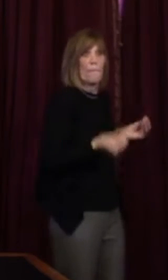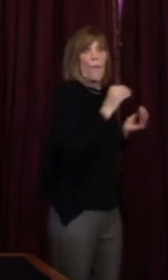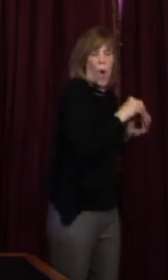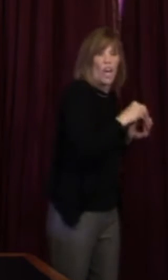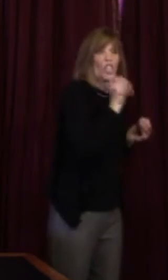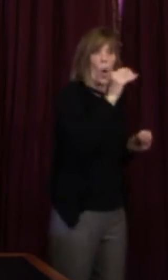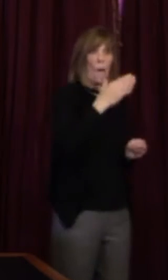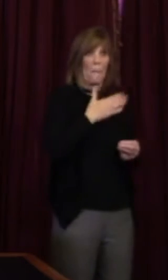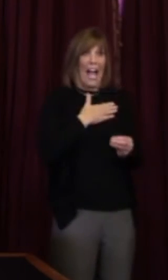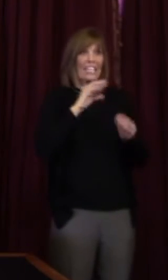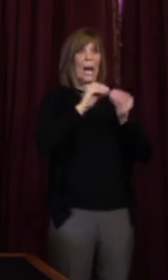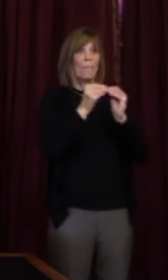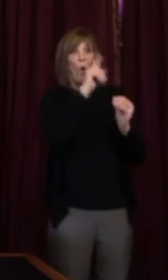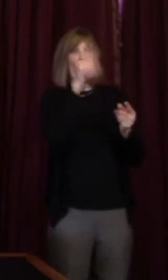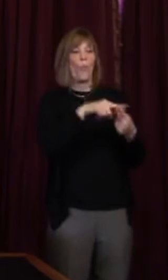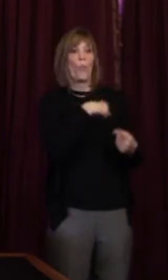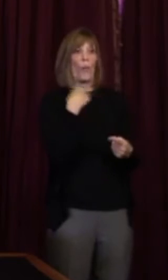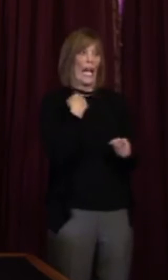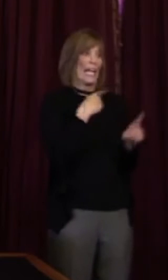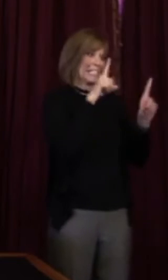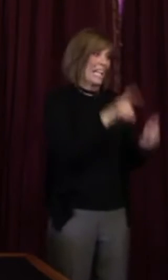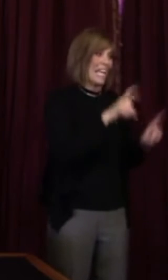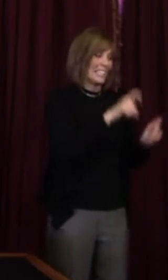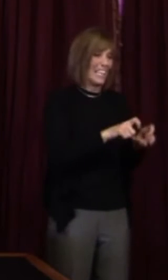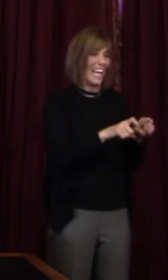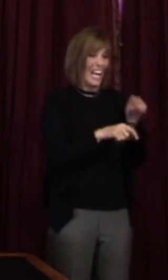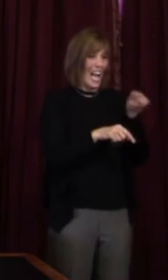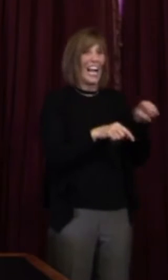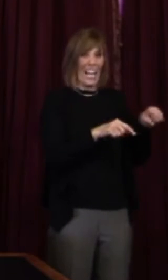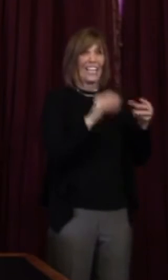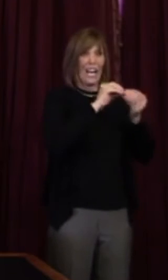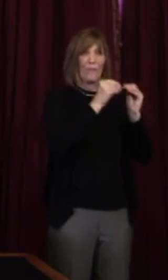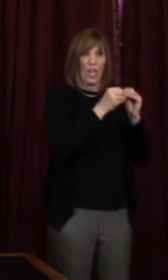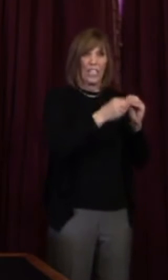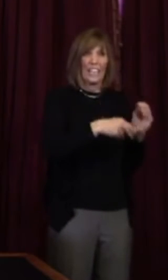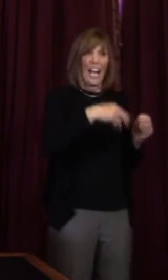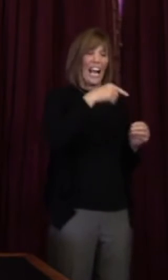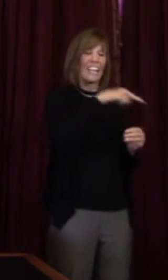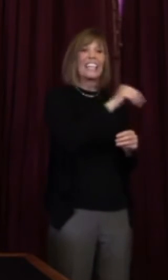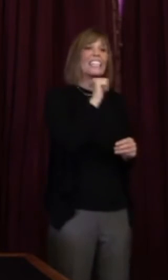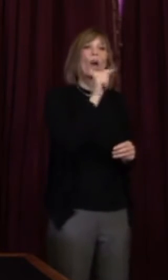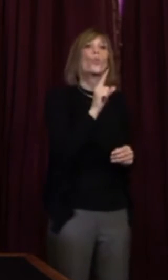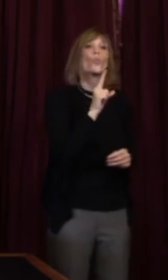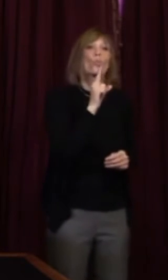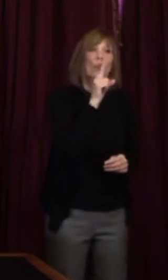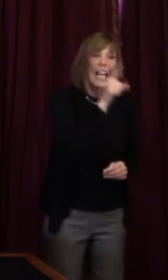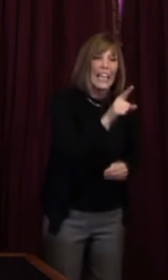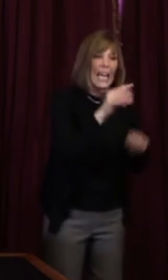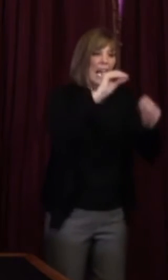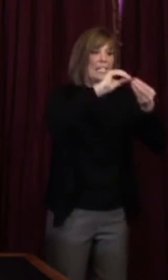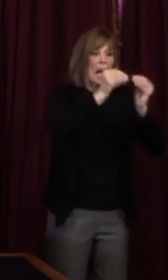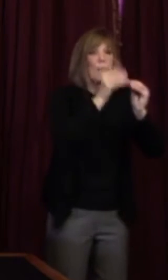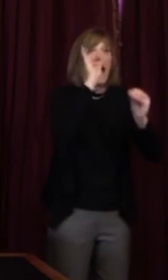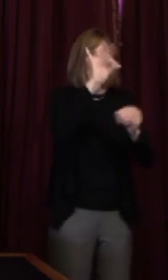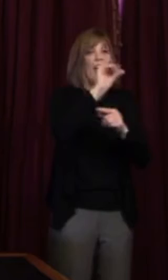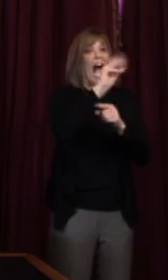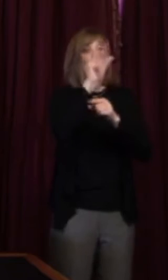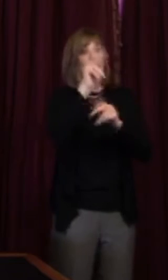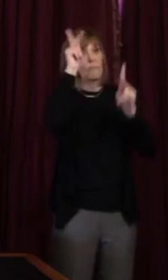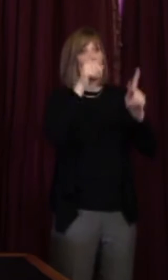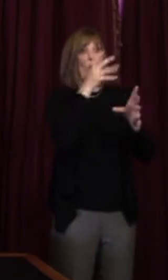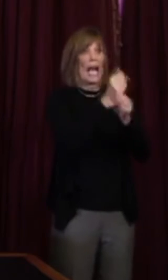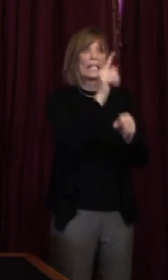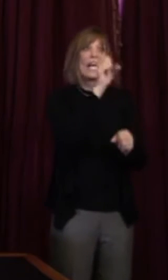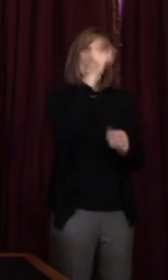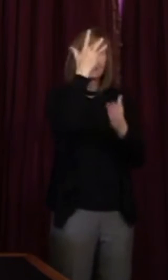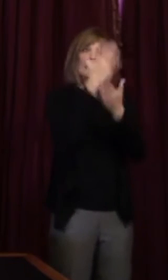my numbers, when we reflect that, they're deduplicated. So that's not really reflective of the number of Iowans that are being tested